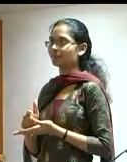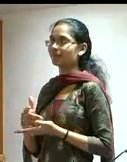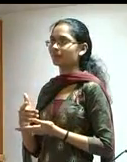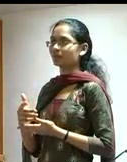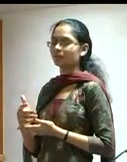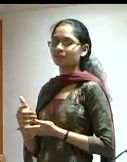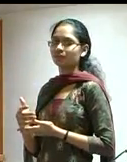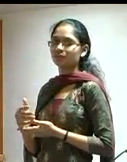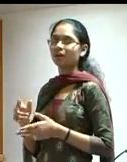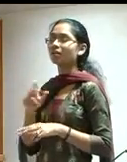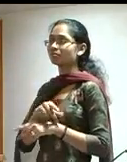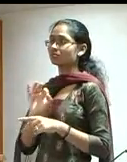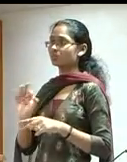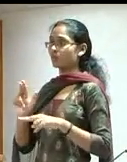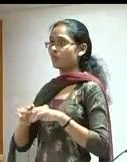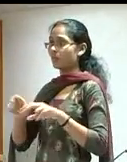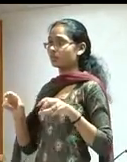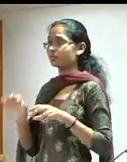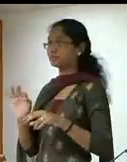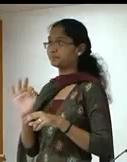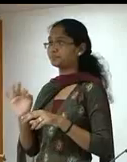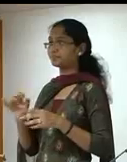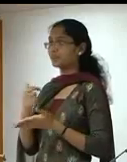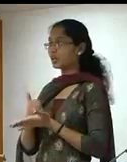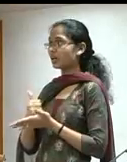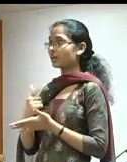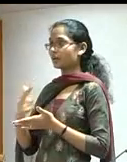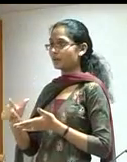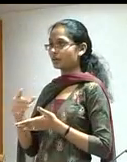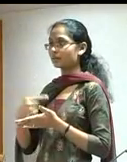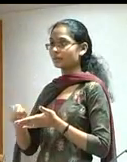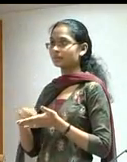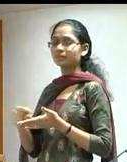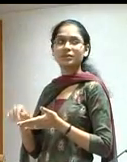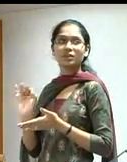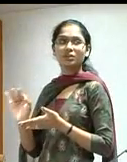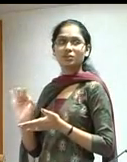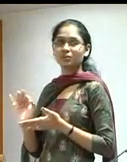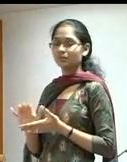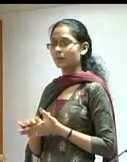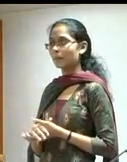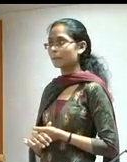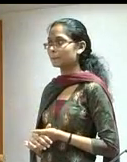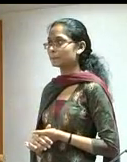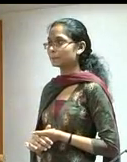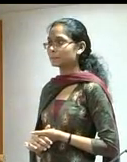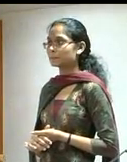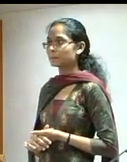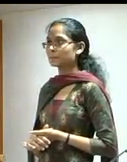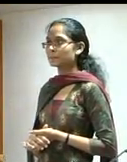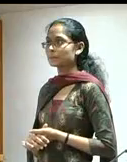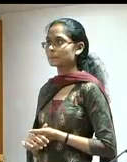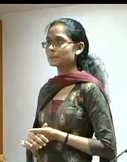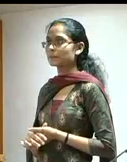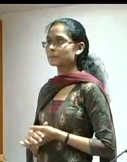a very good legal foundation. So even before the Persons with Disabilities Act and the other acts came into force, the Constitution of India itself, and also